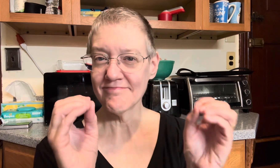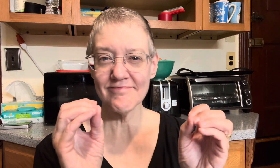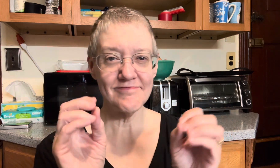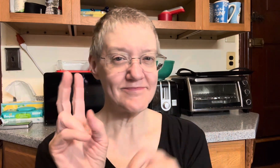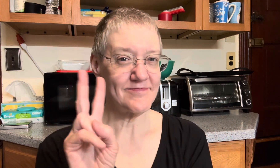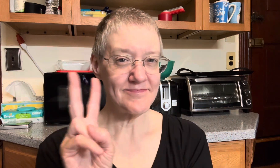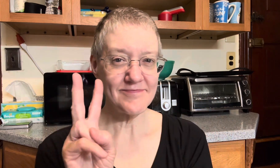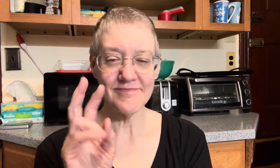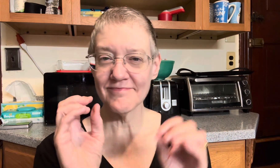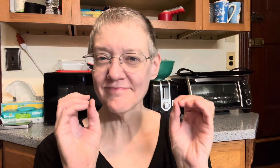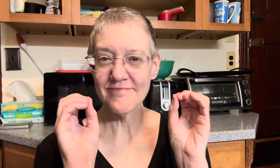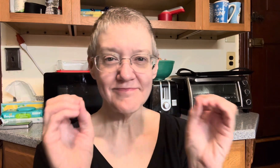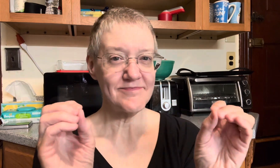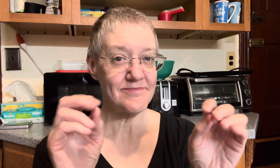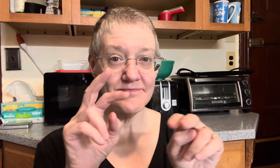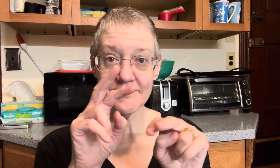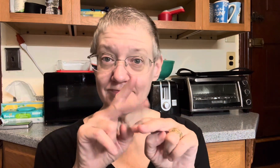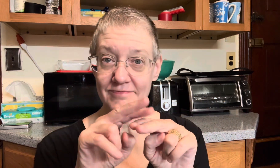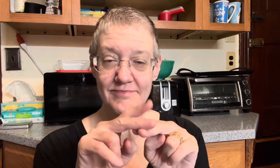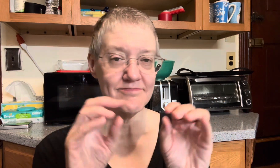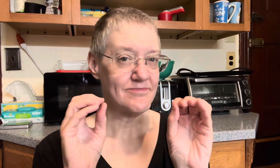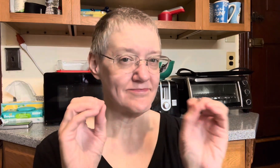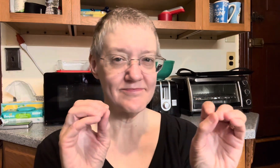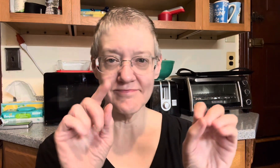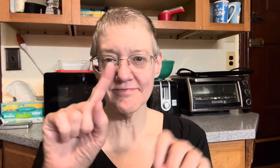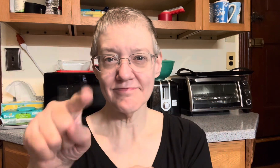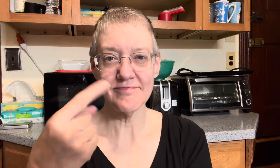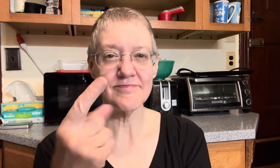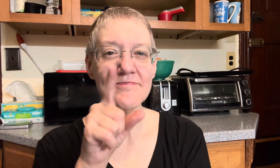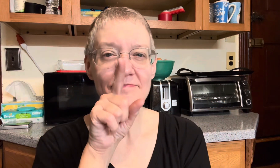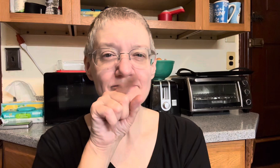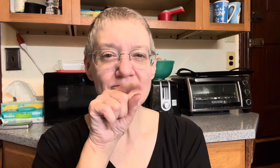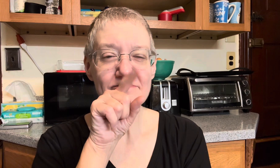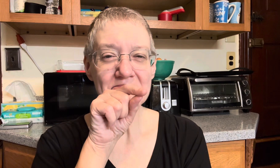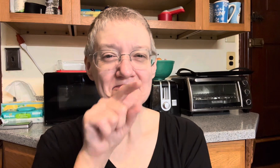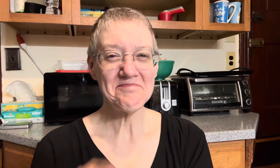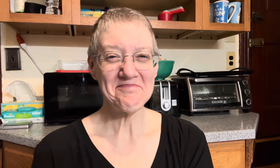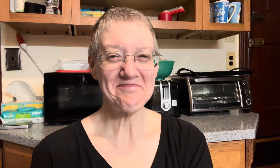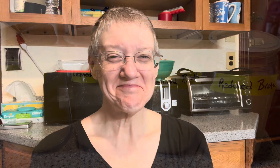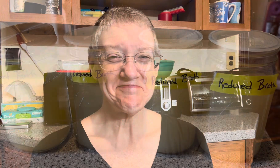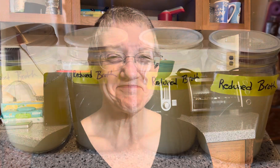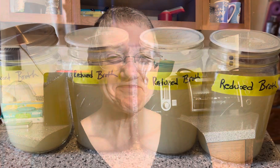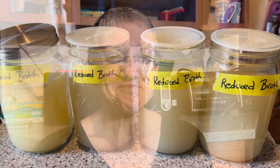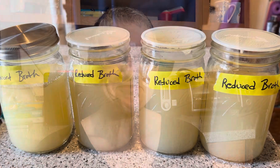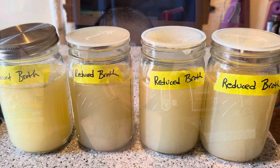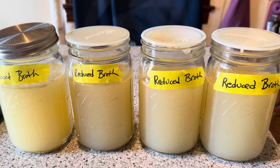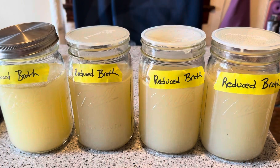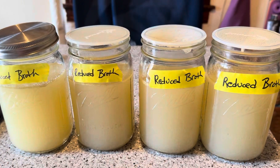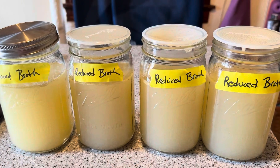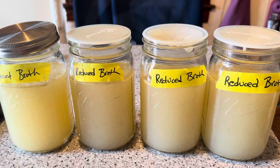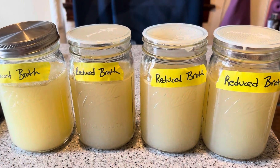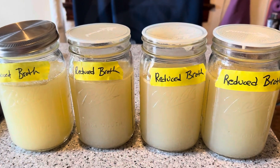didn't add any vegetables, vinegar, salt, pepper. It's just chicken.